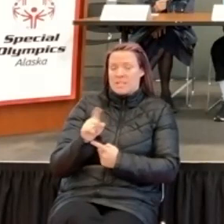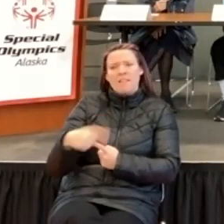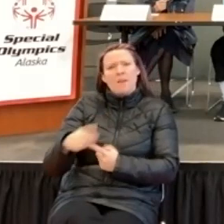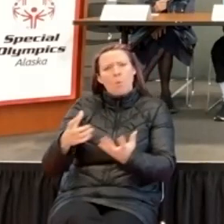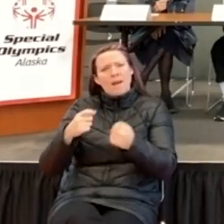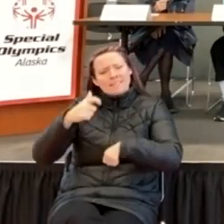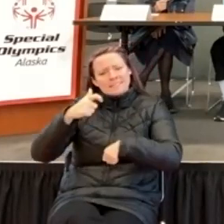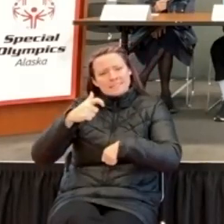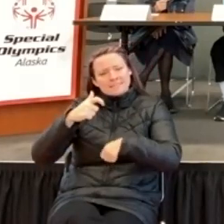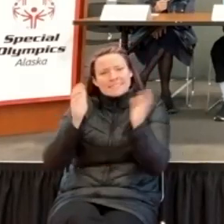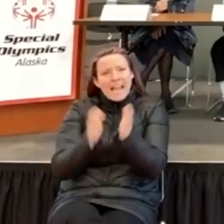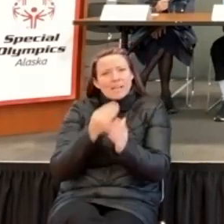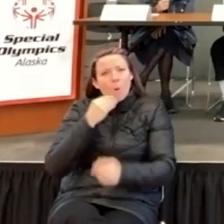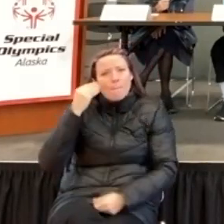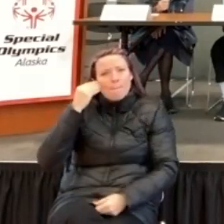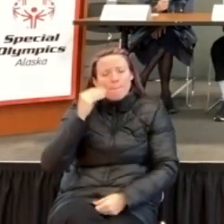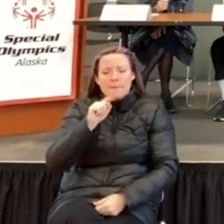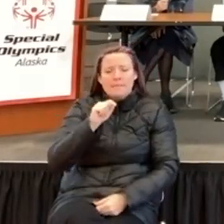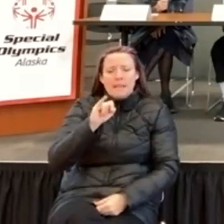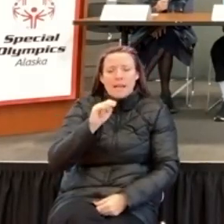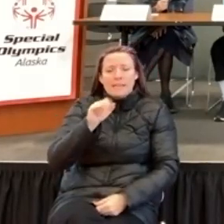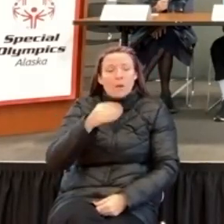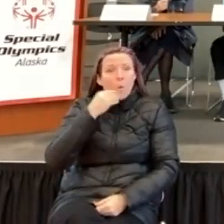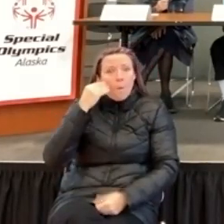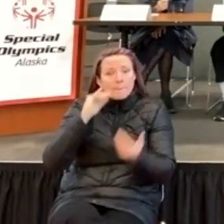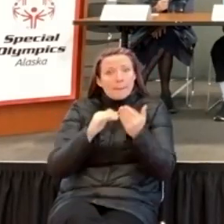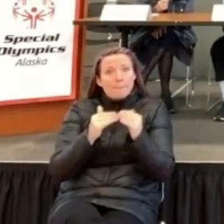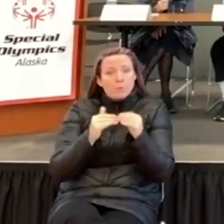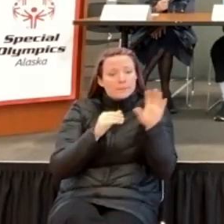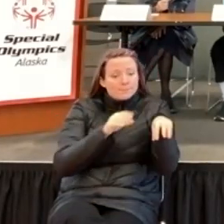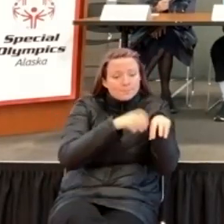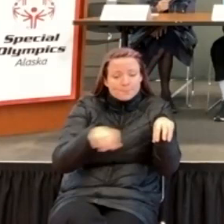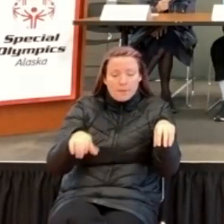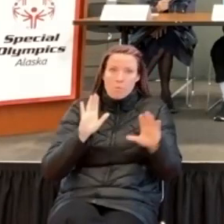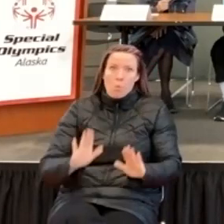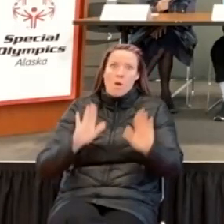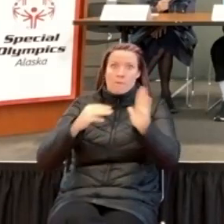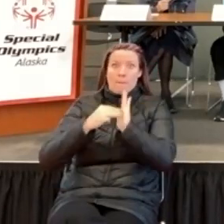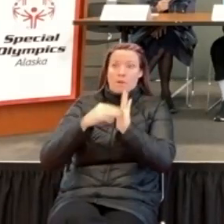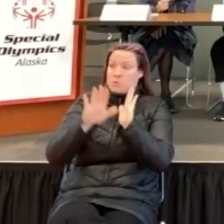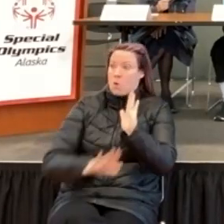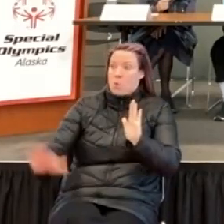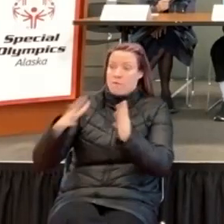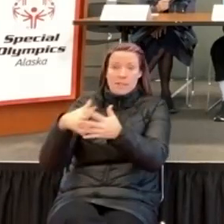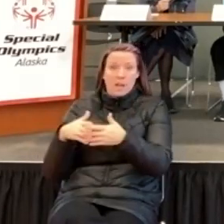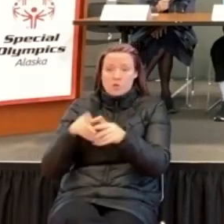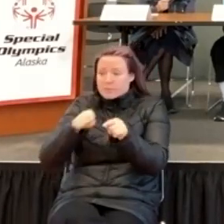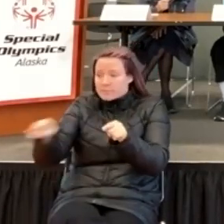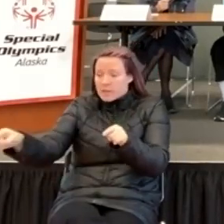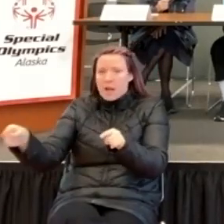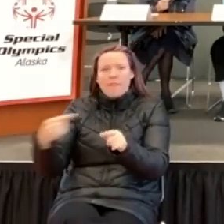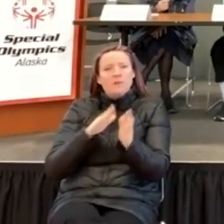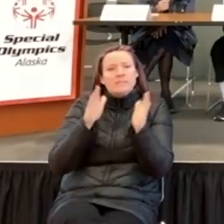tiny homes. They would like tiny home communities. There are wonderful models for that all over the country, and they're a